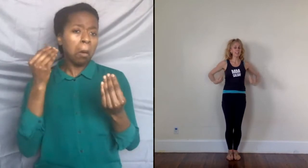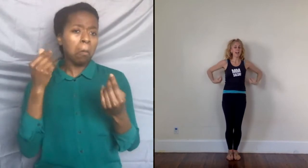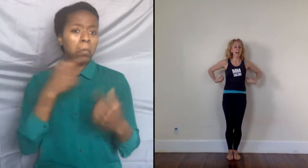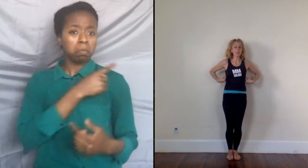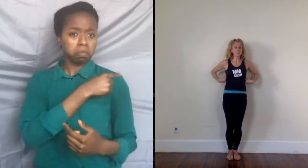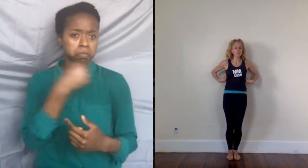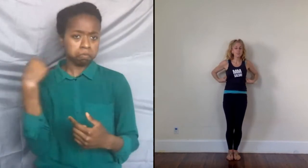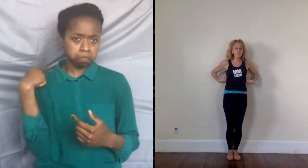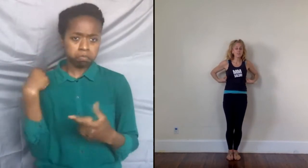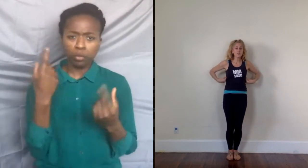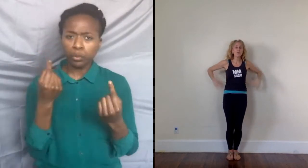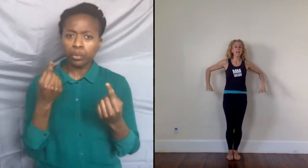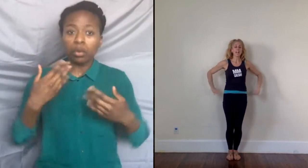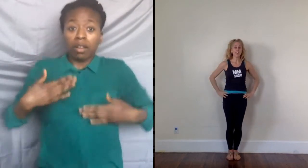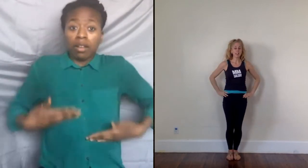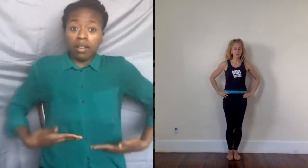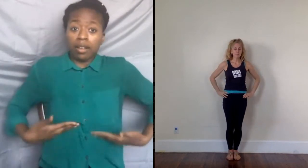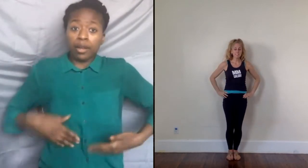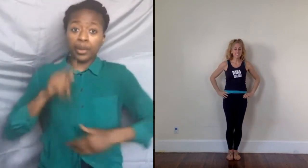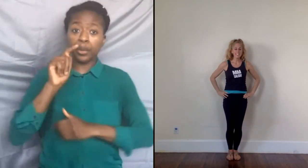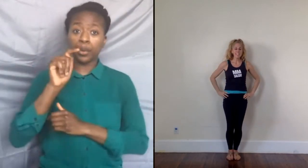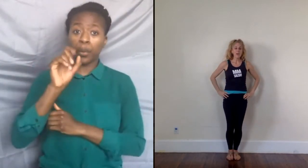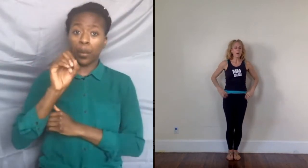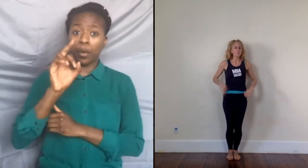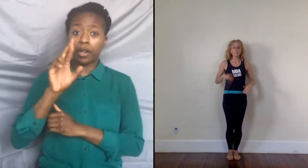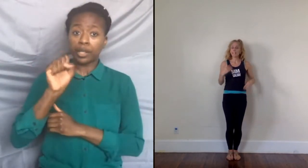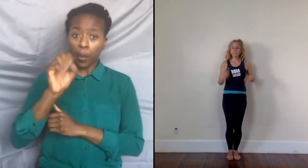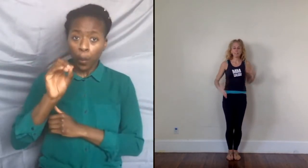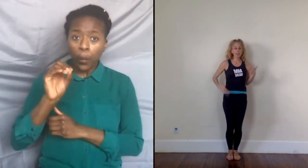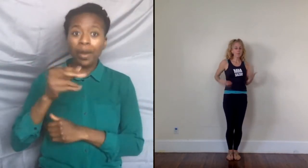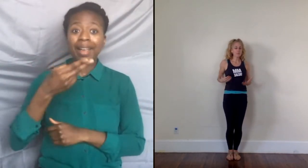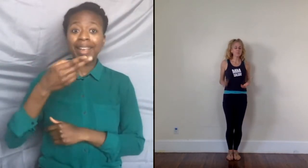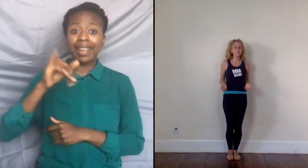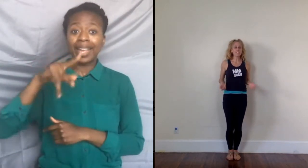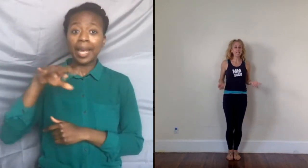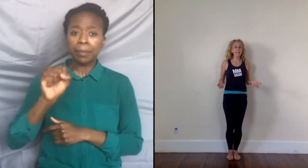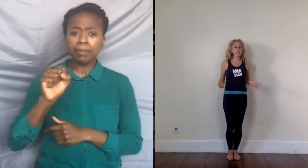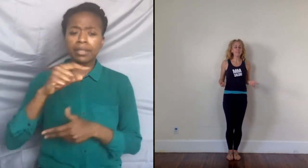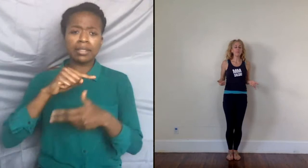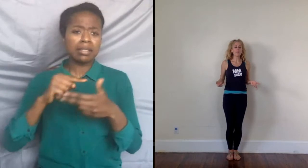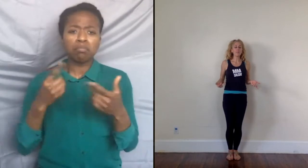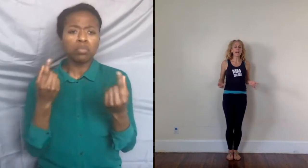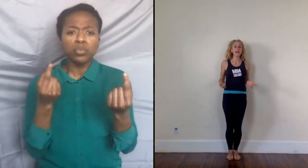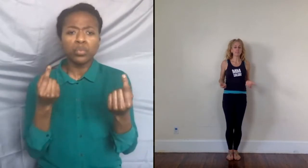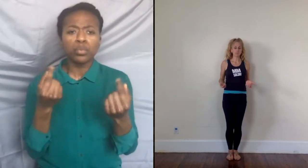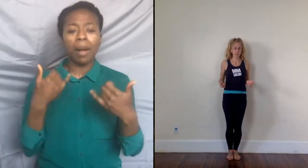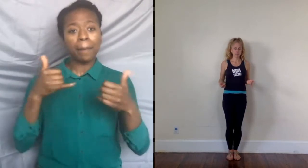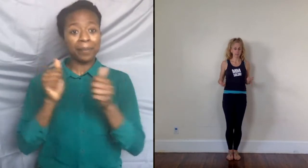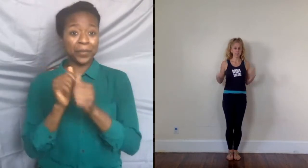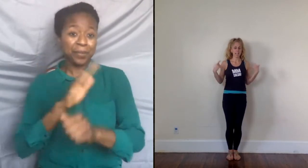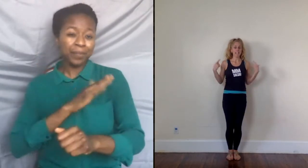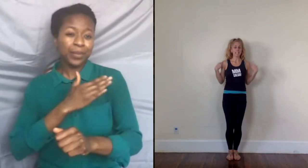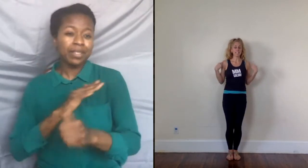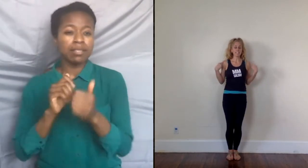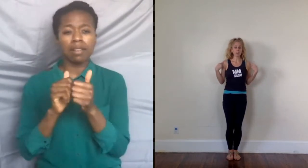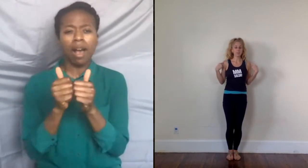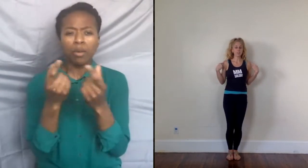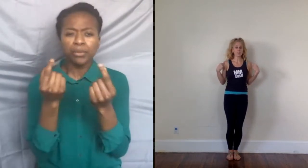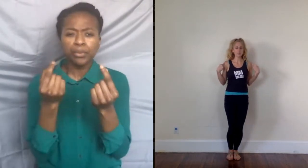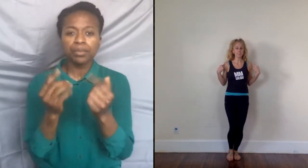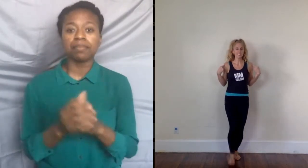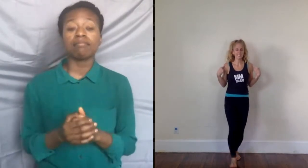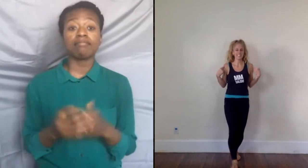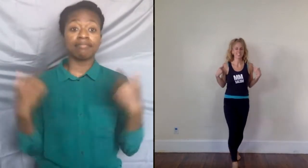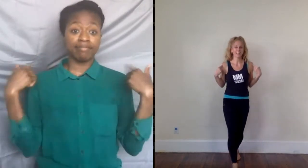shoulders, our torso, and our hips playing around with the music and the rhythm as well. Let's start